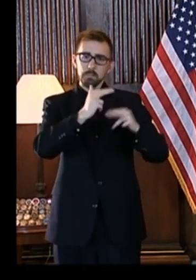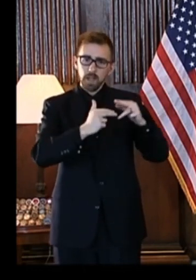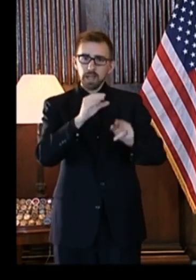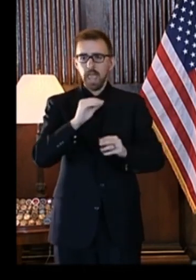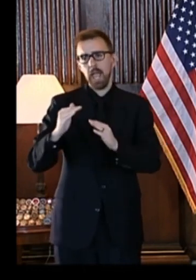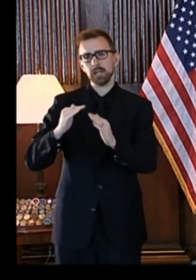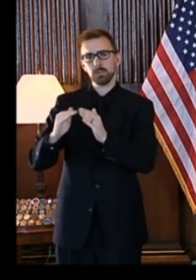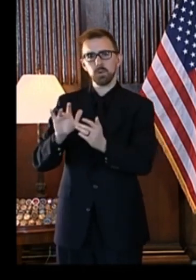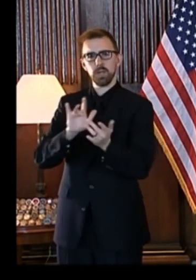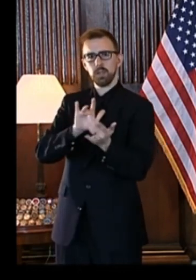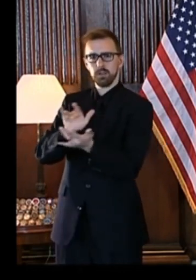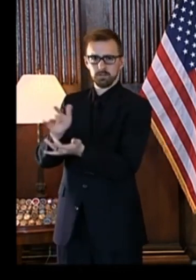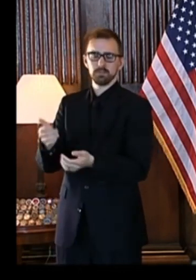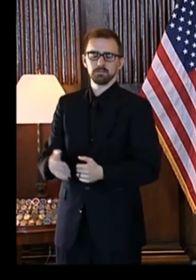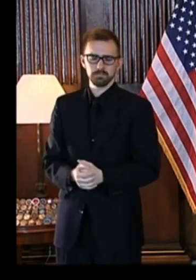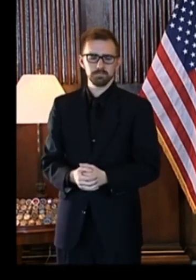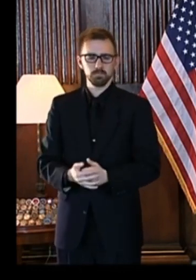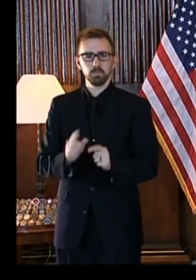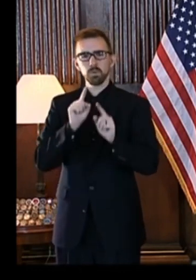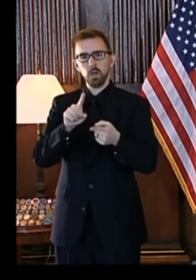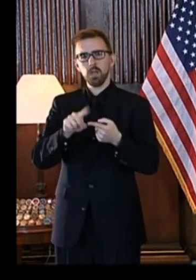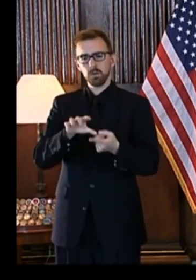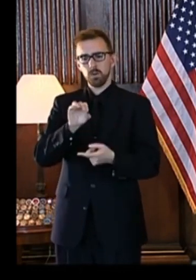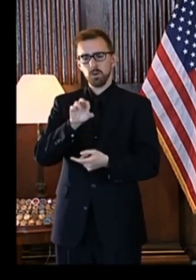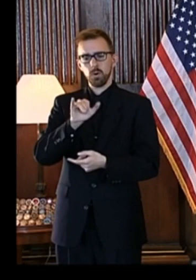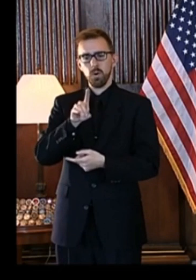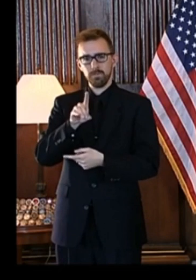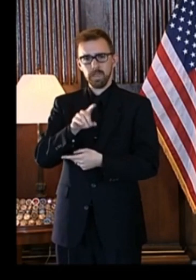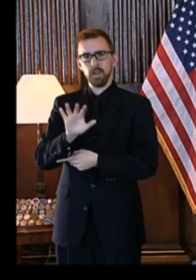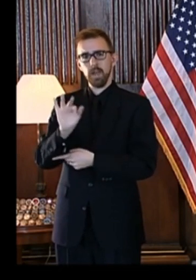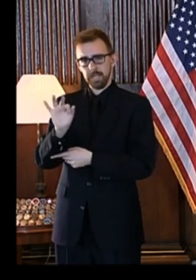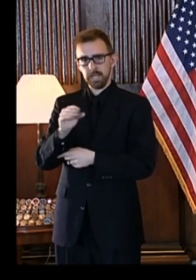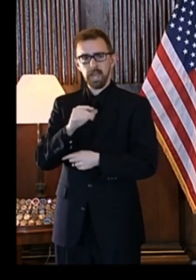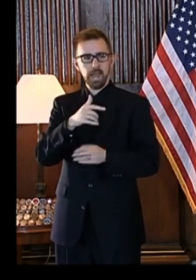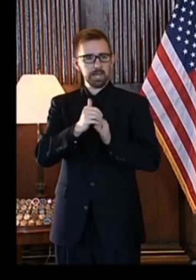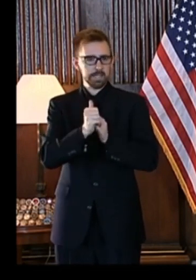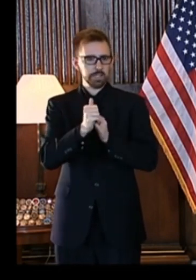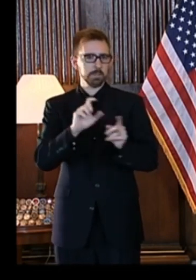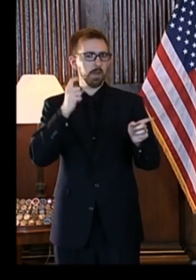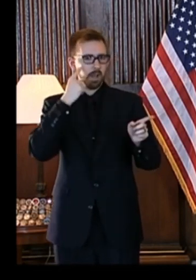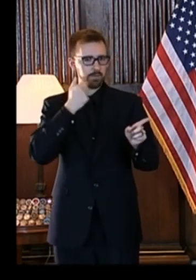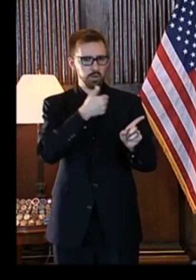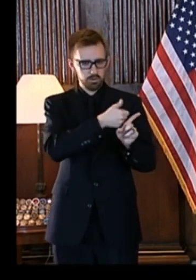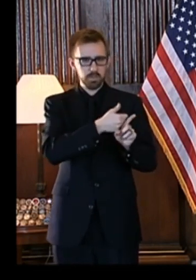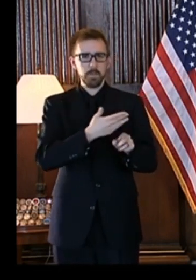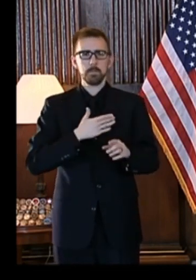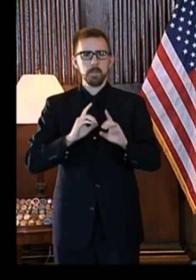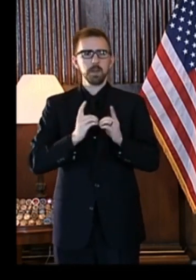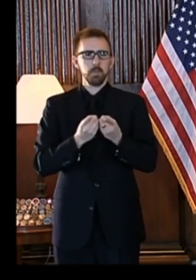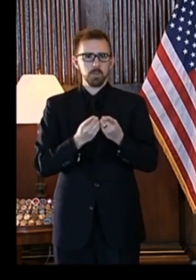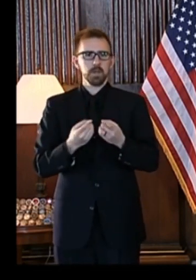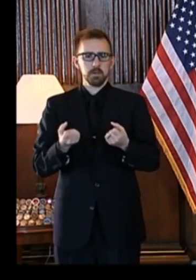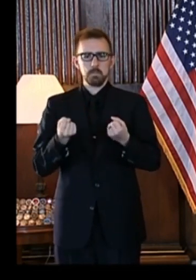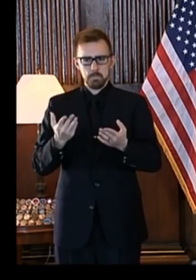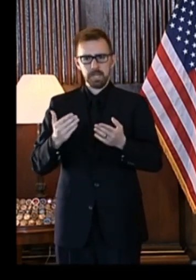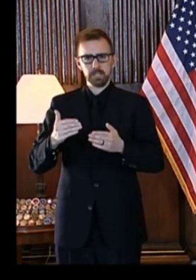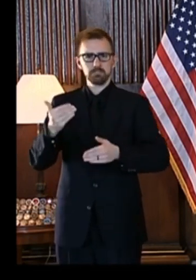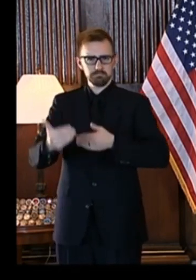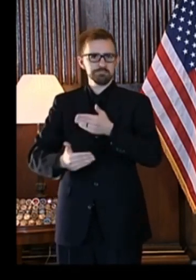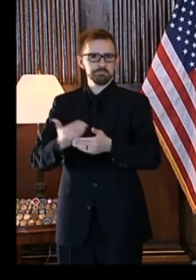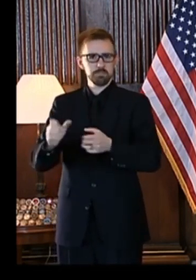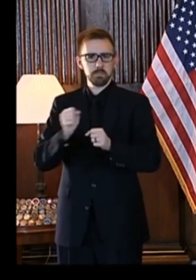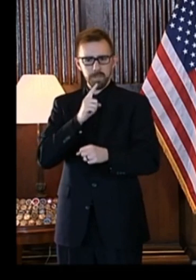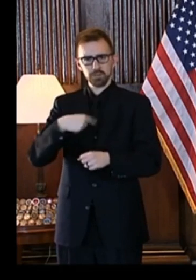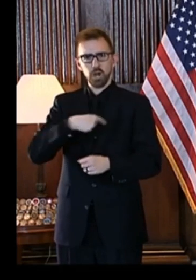programs. In response to COVID-19 and under the leadership of Governor Parson, my department has taken a number of steps to ensure